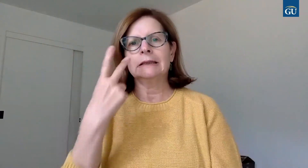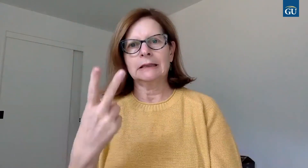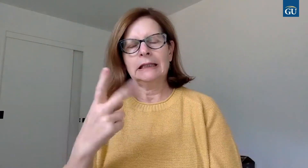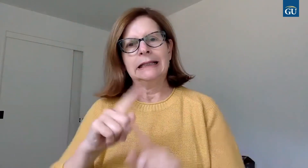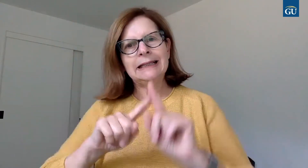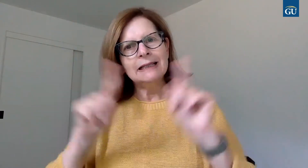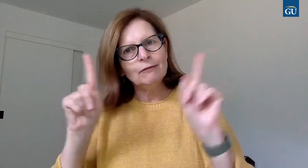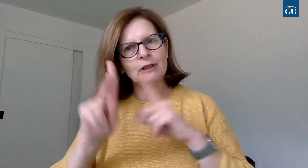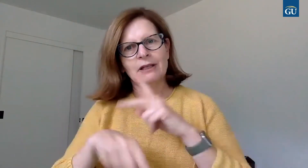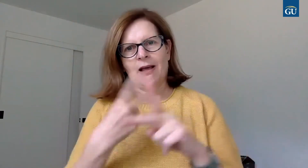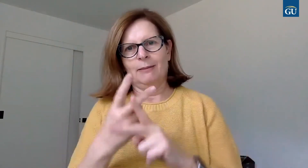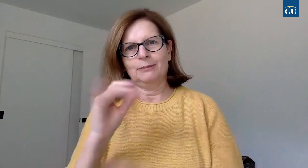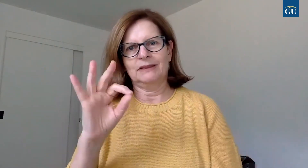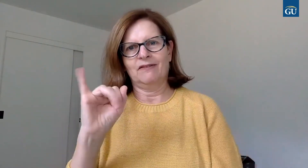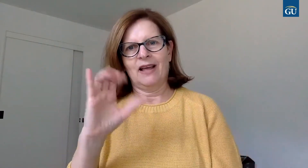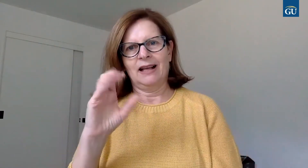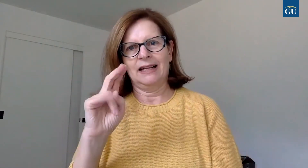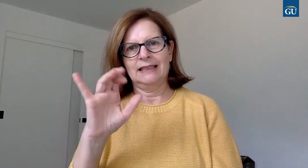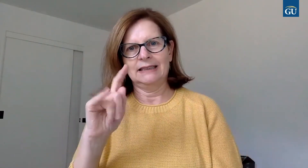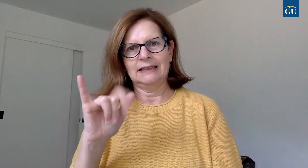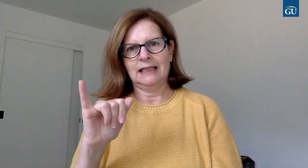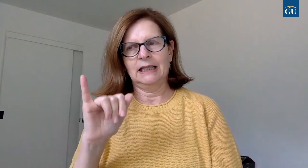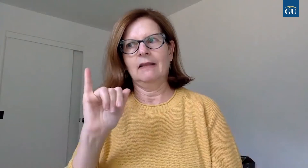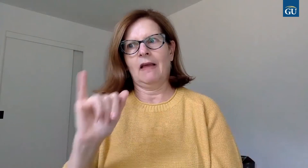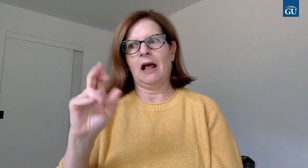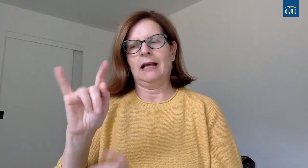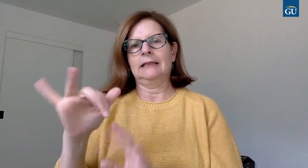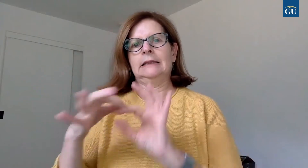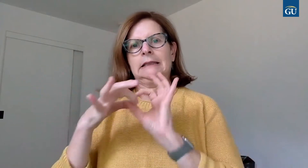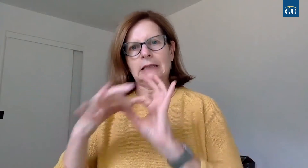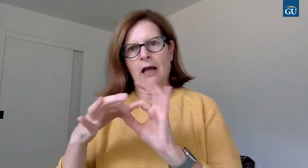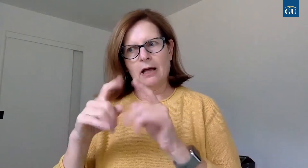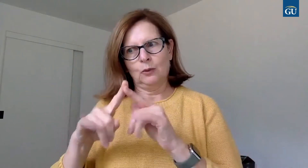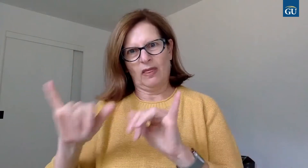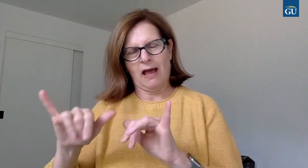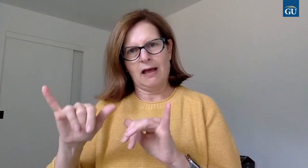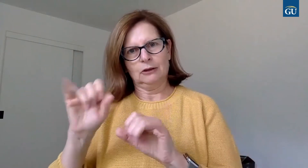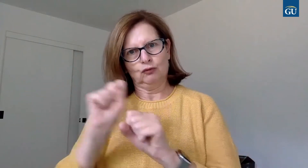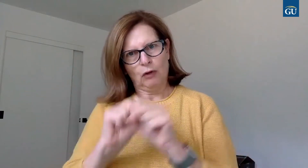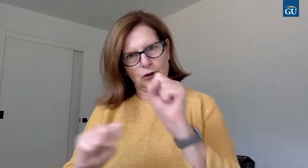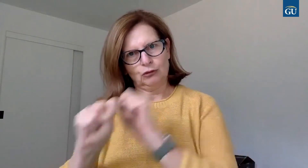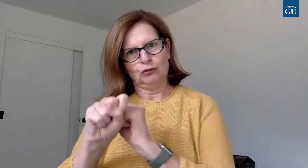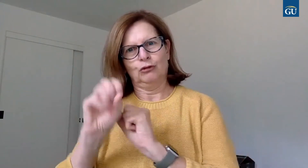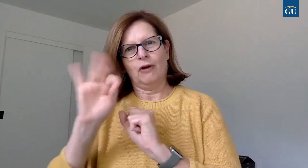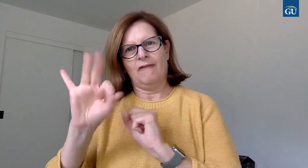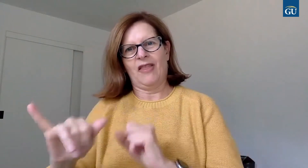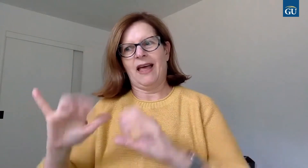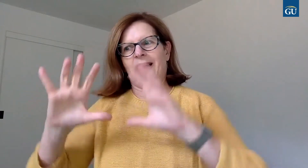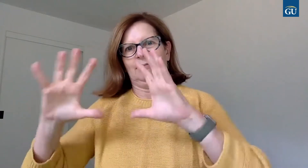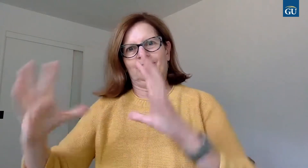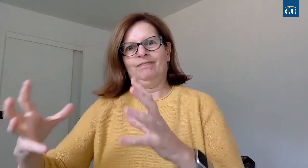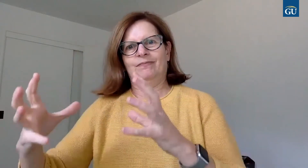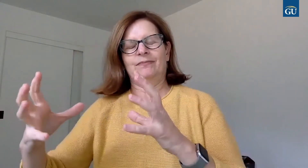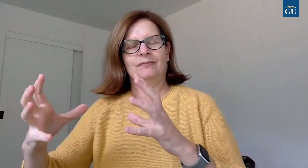As I look at different languages, I see different kinds of iconicity. Iconicity that's tied to the